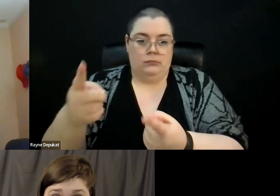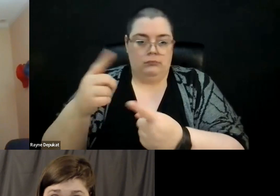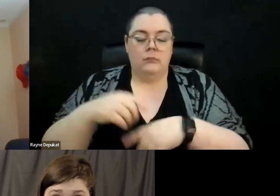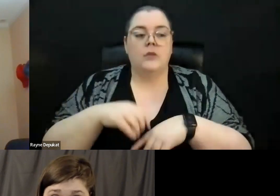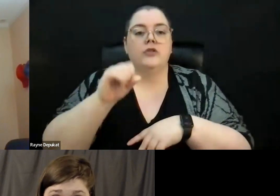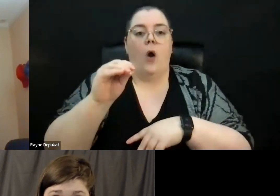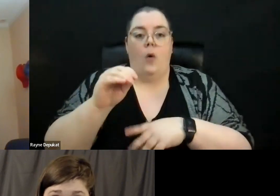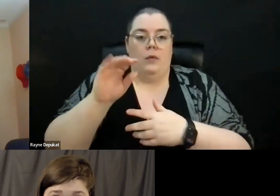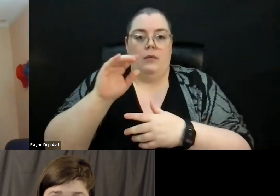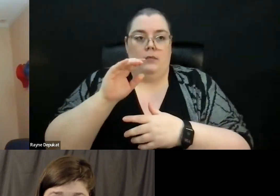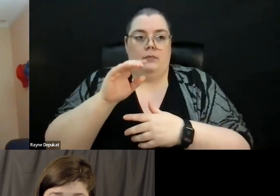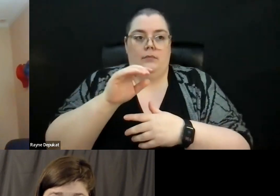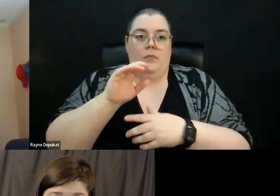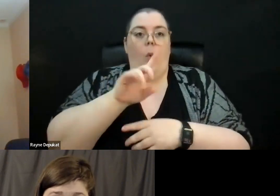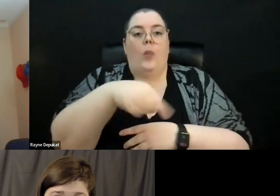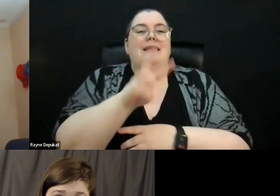along.